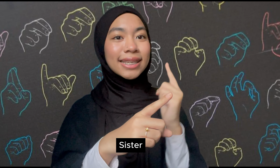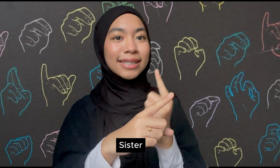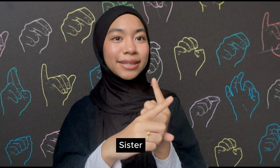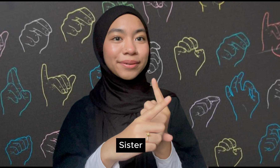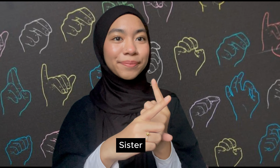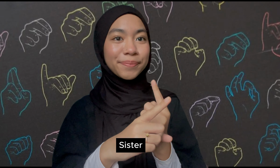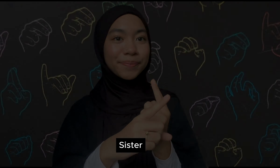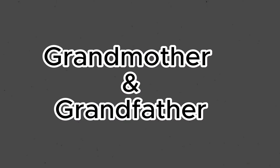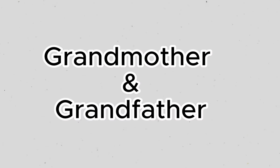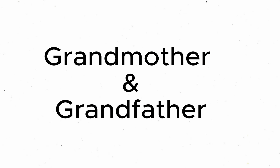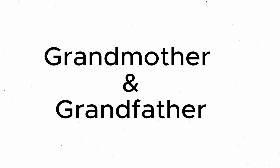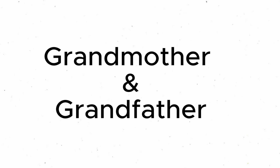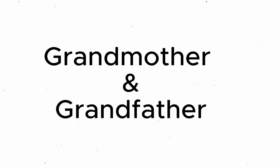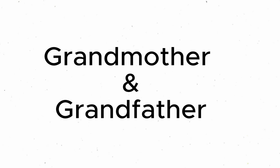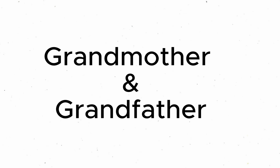Sister.